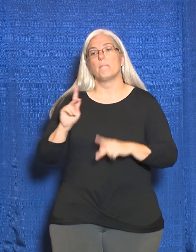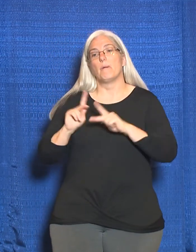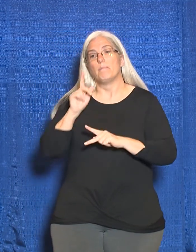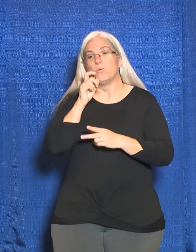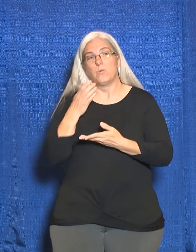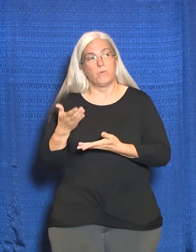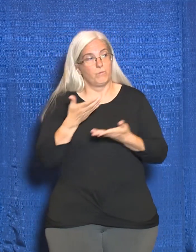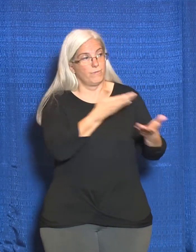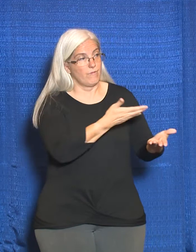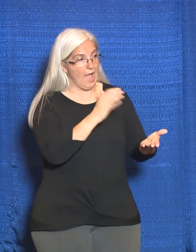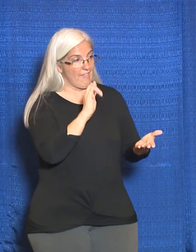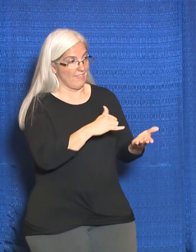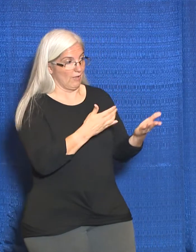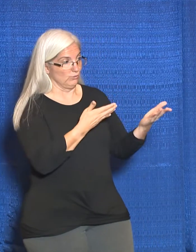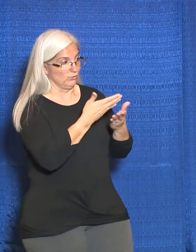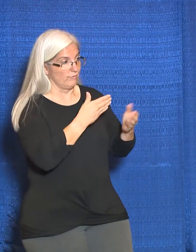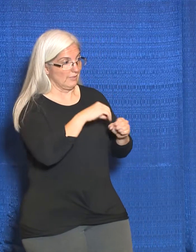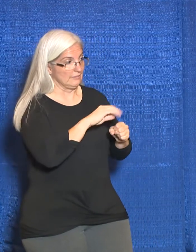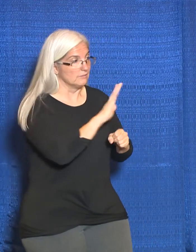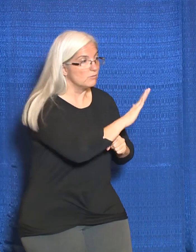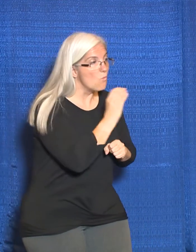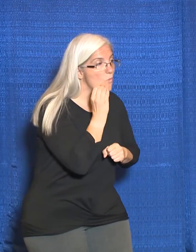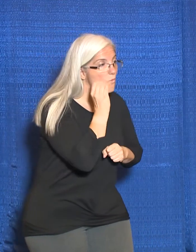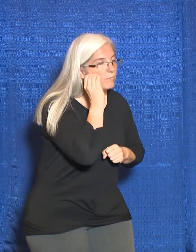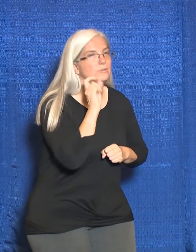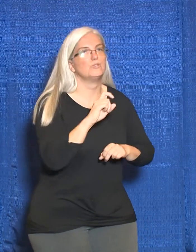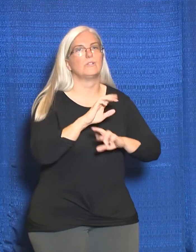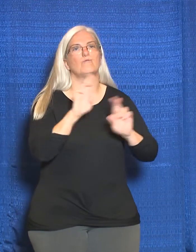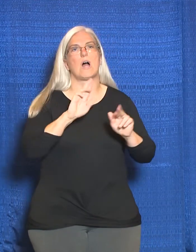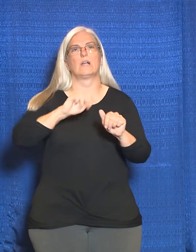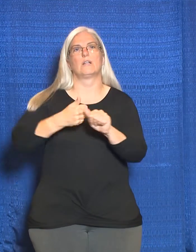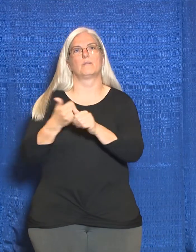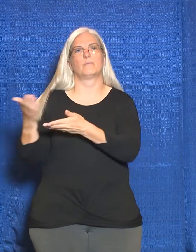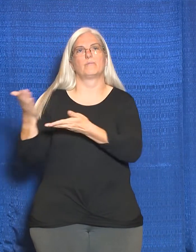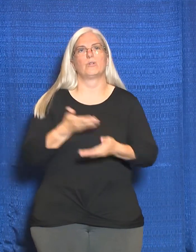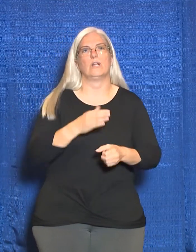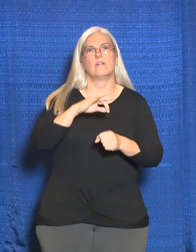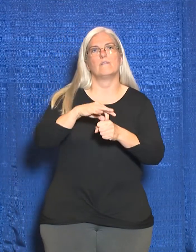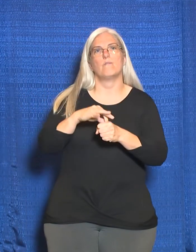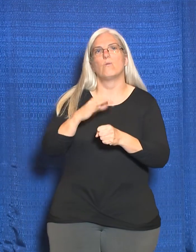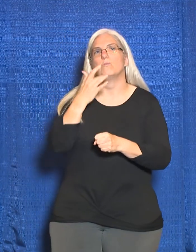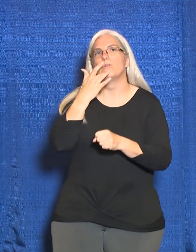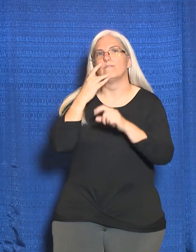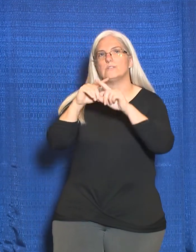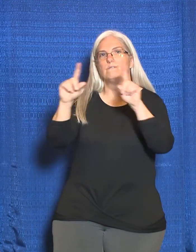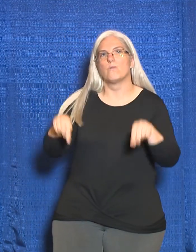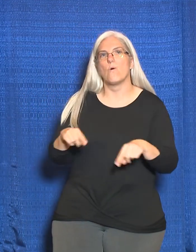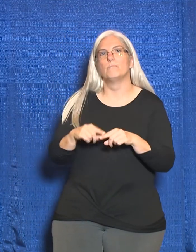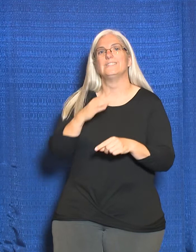Staff who provide in-home services should bring VPFs and VRCs with